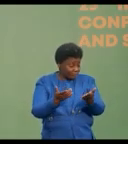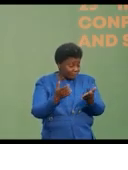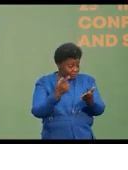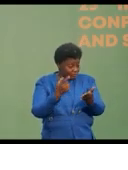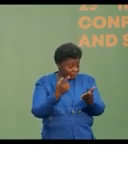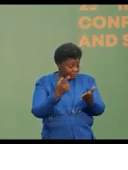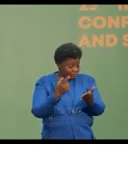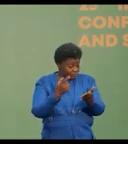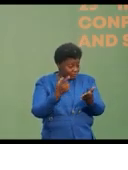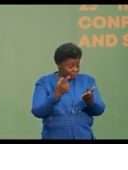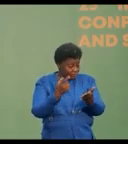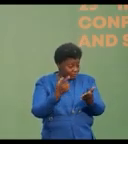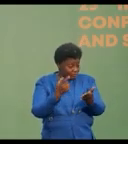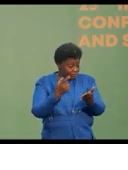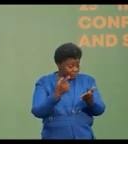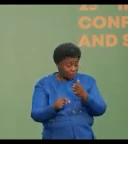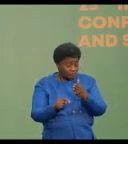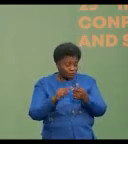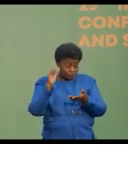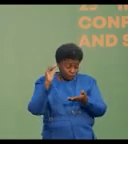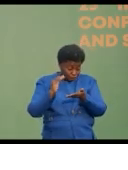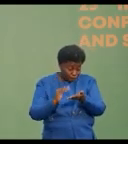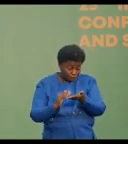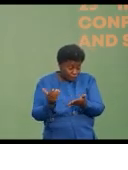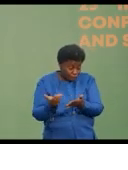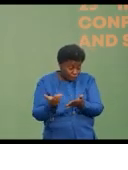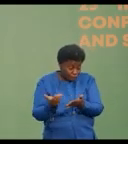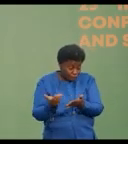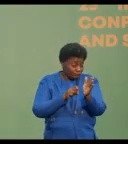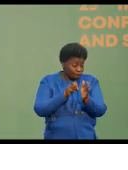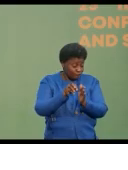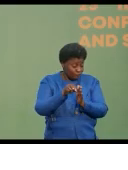faster to reducing new infections.